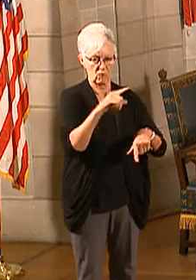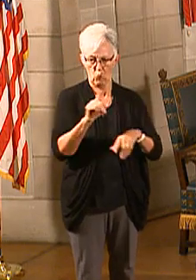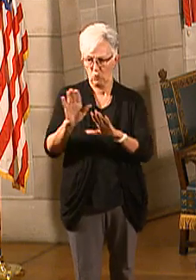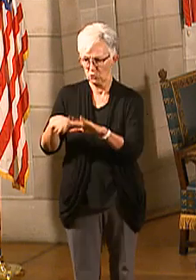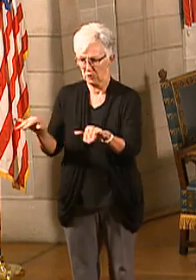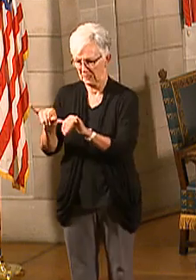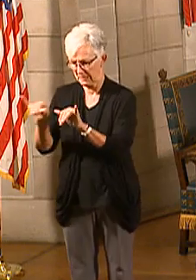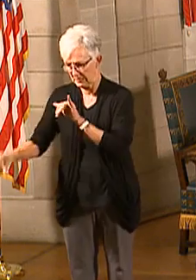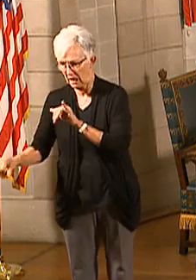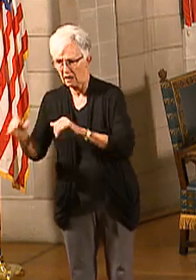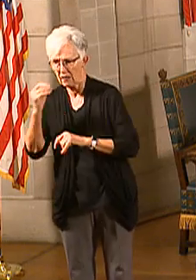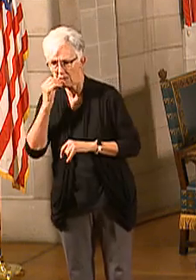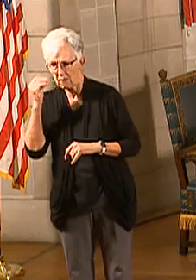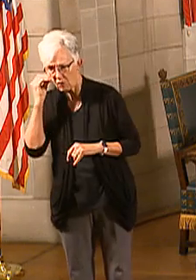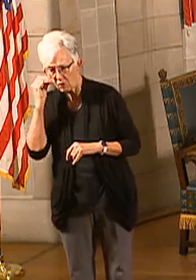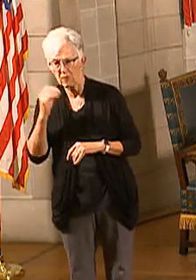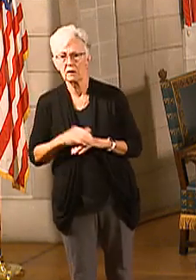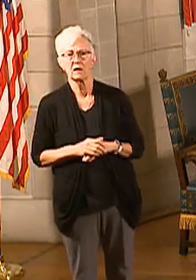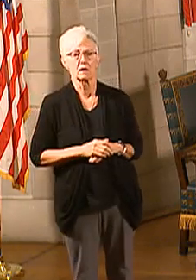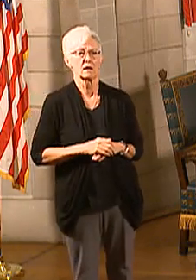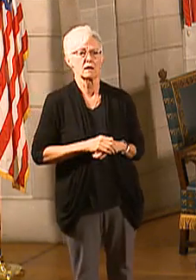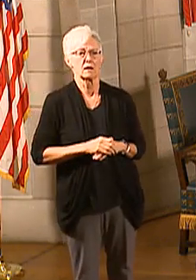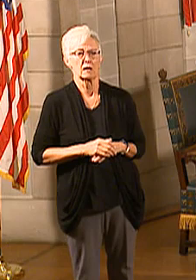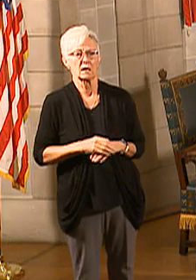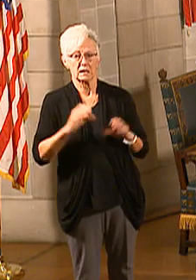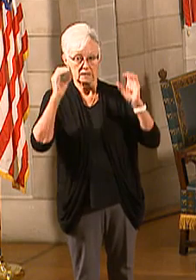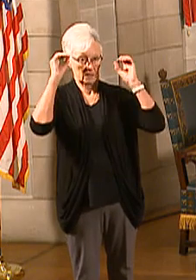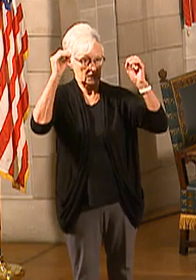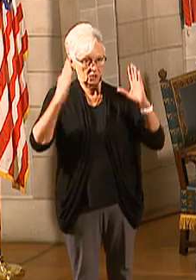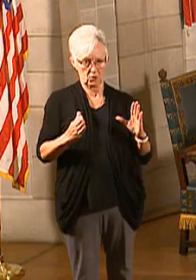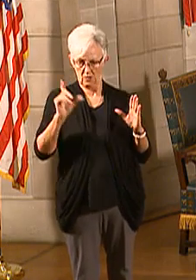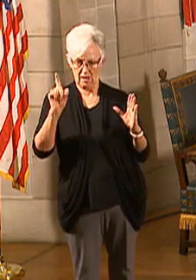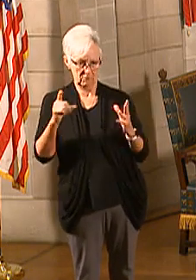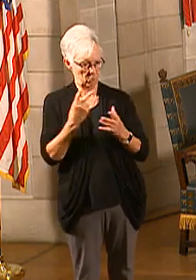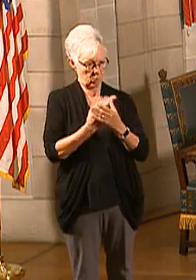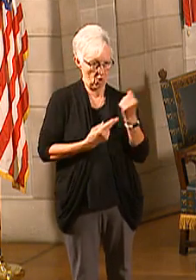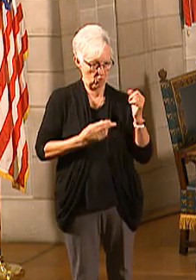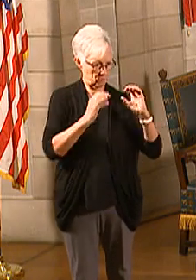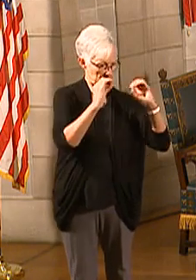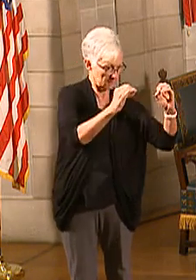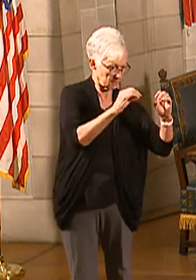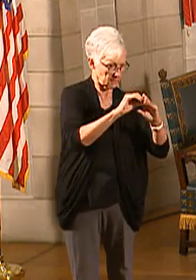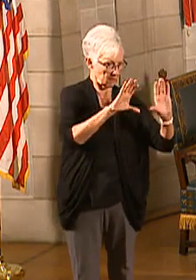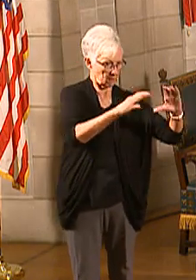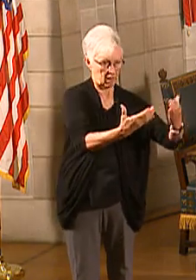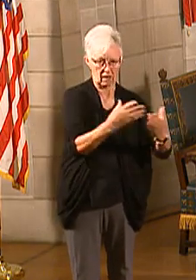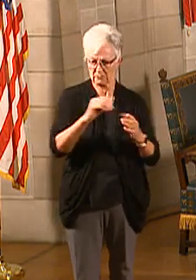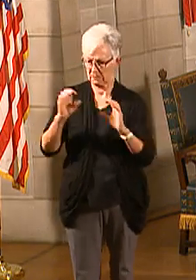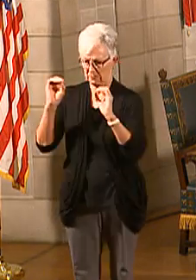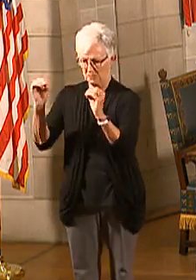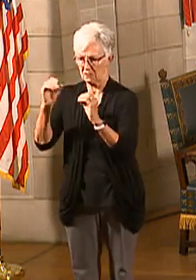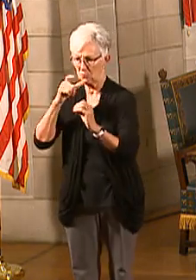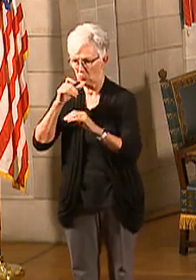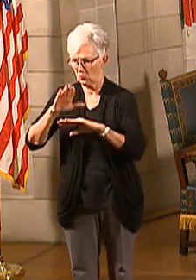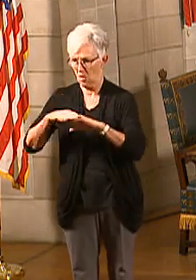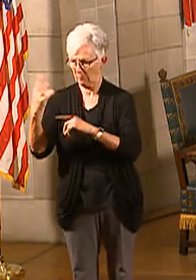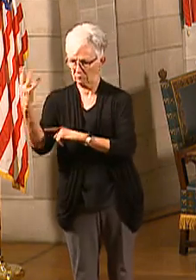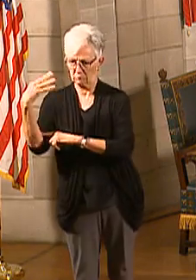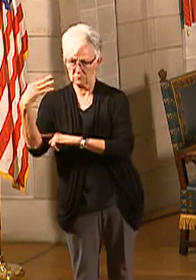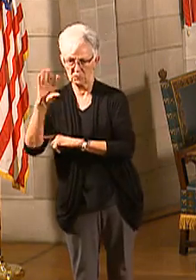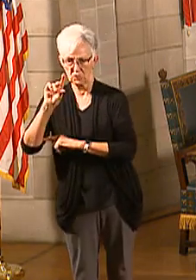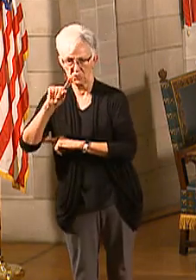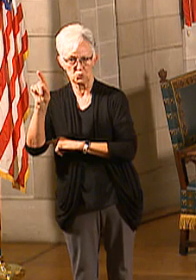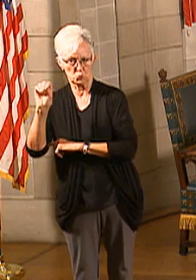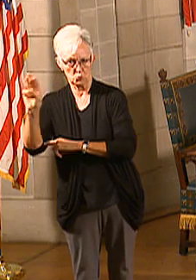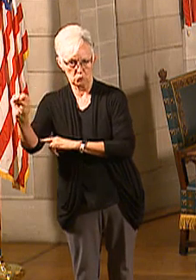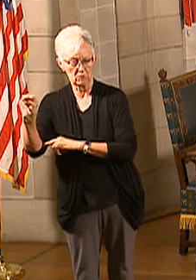courseworks, one for the kids in the classrooms and one for the kids who are being remote. And we know that now that kids actually learn better in